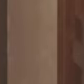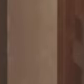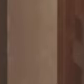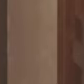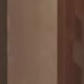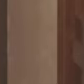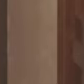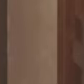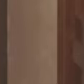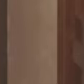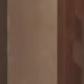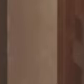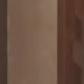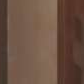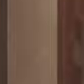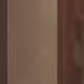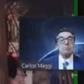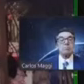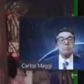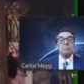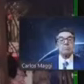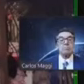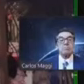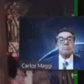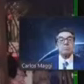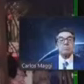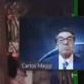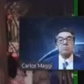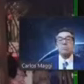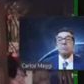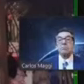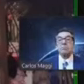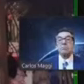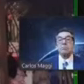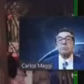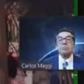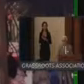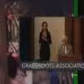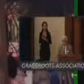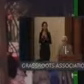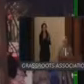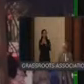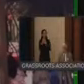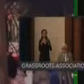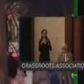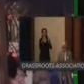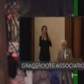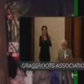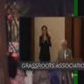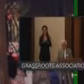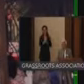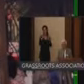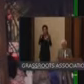Also, I never prescribed ivermectin before. Now, I need to